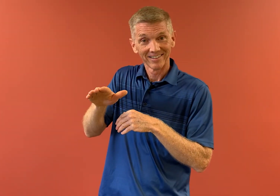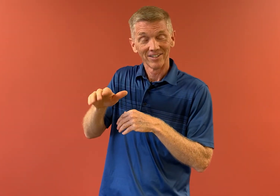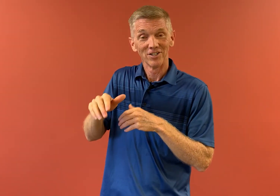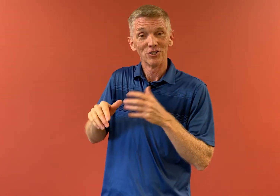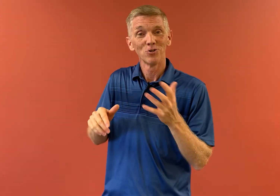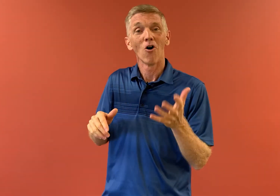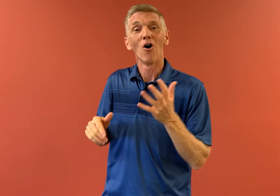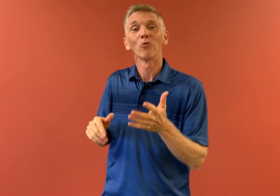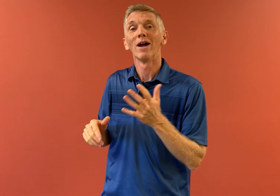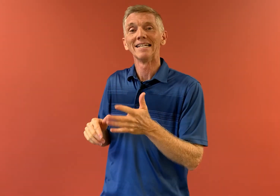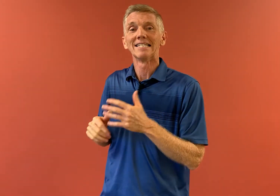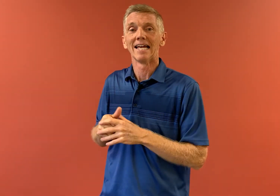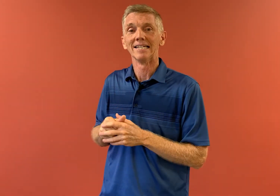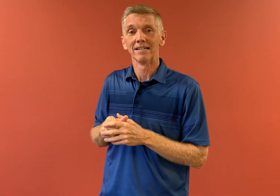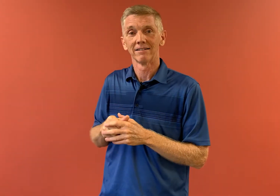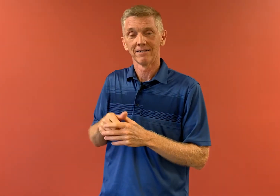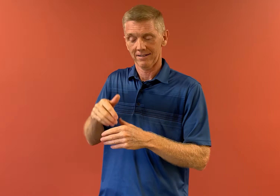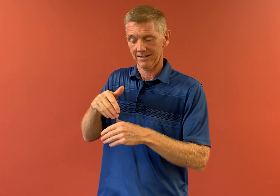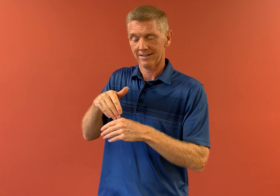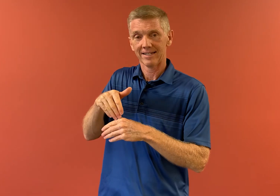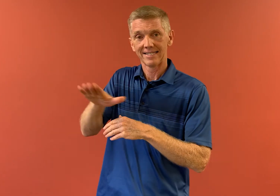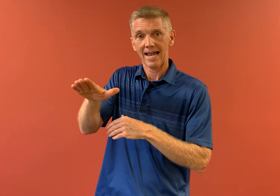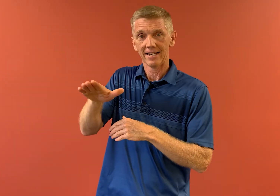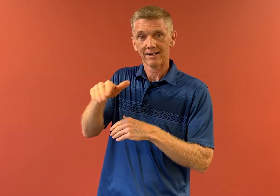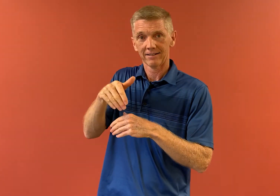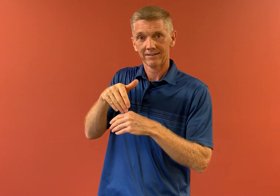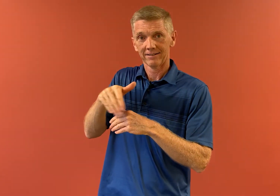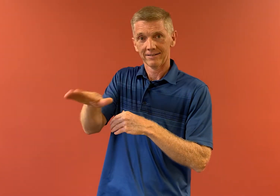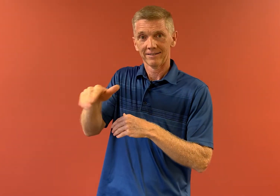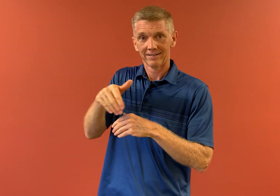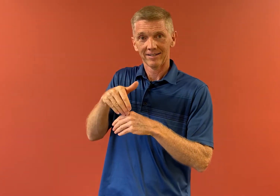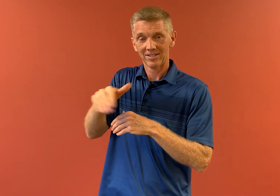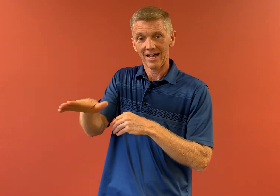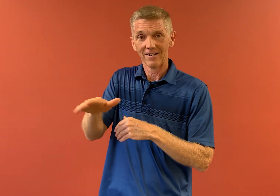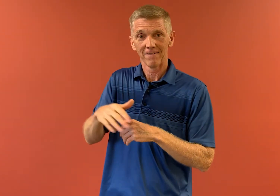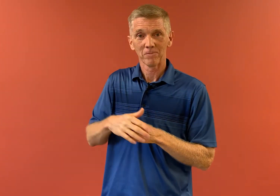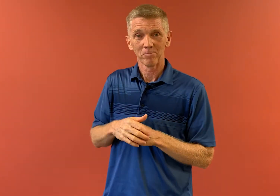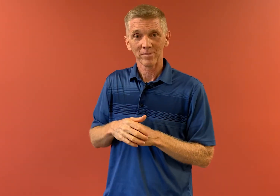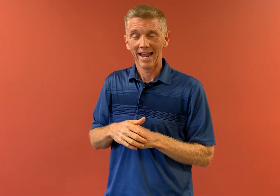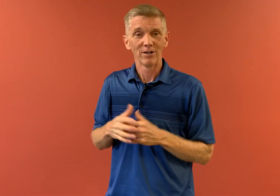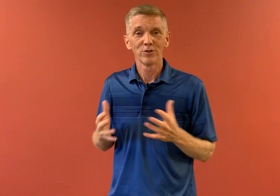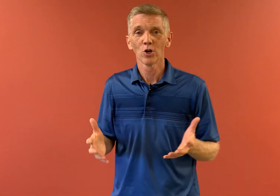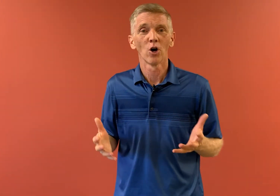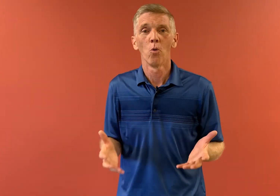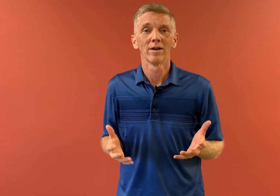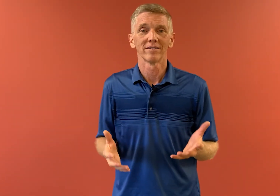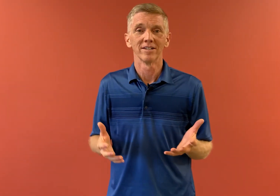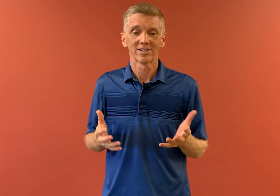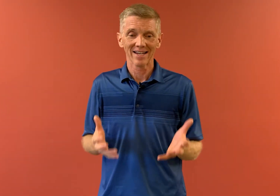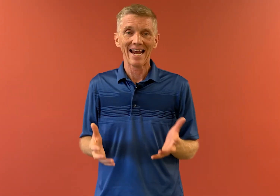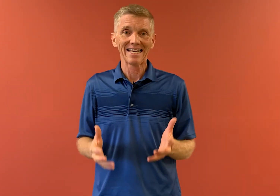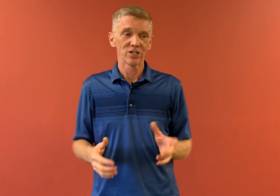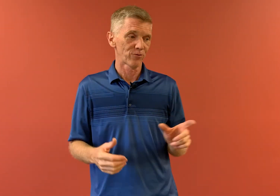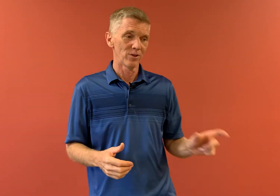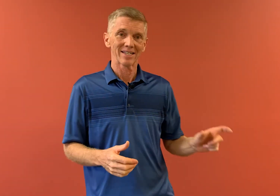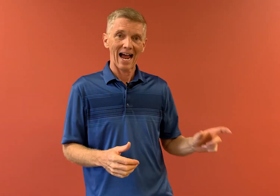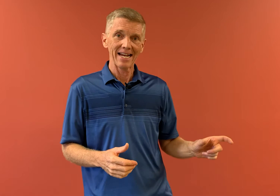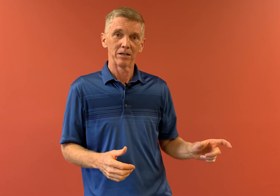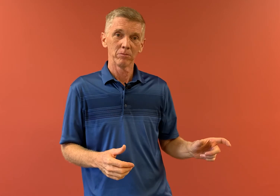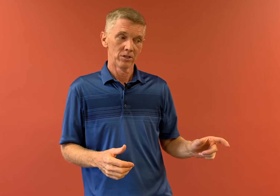Did you already send it? To send. To send. And if you don't know what the sign is for this item, you